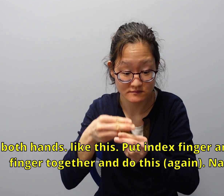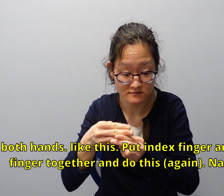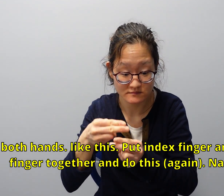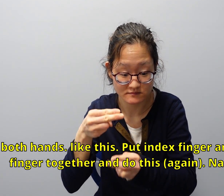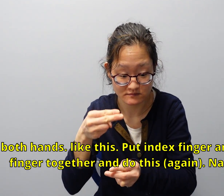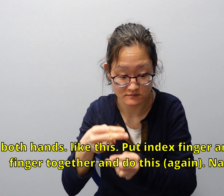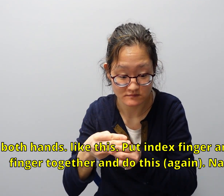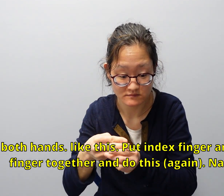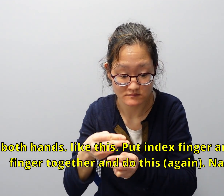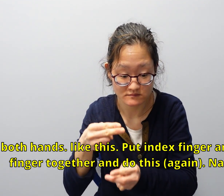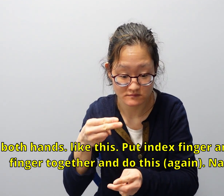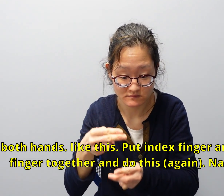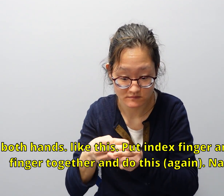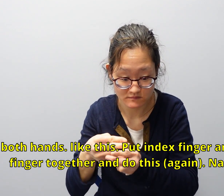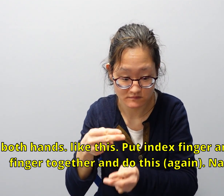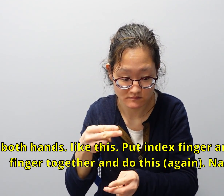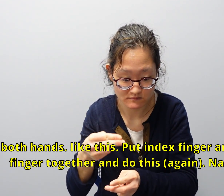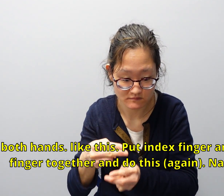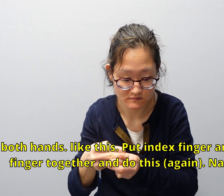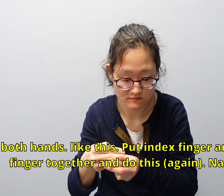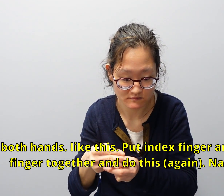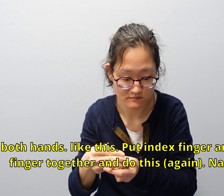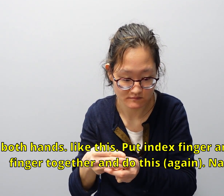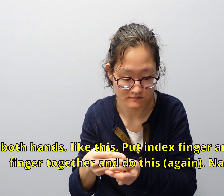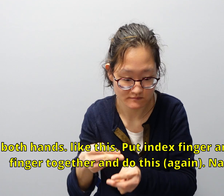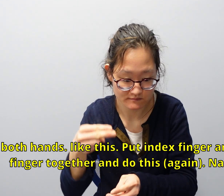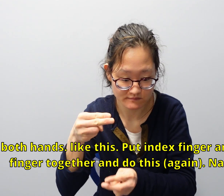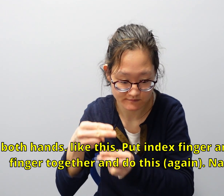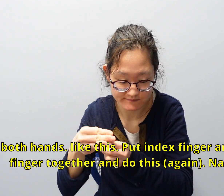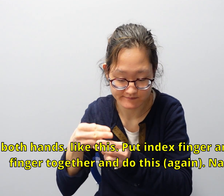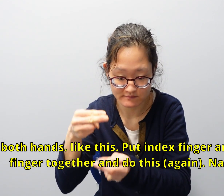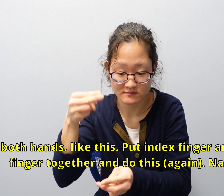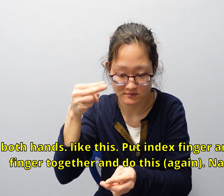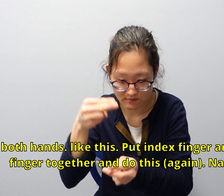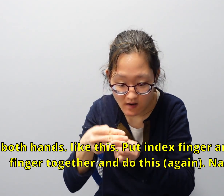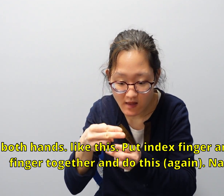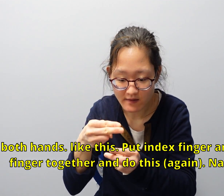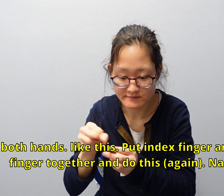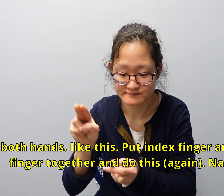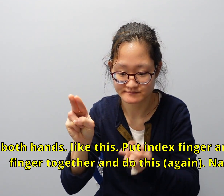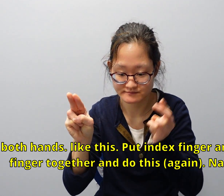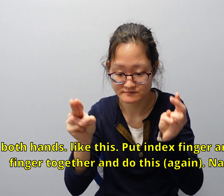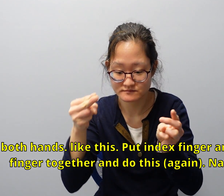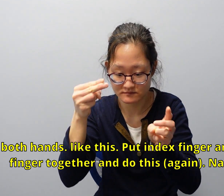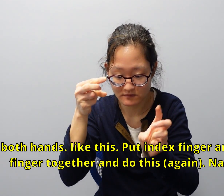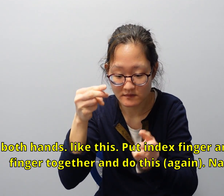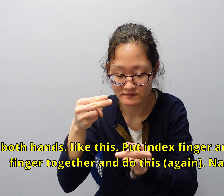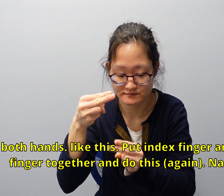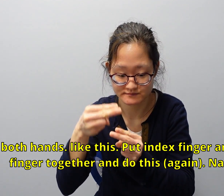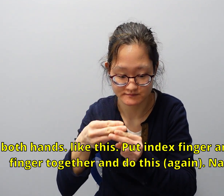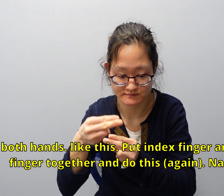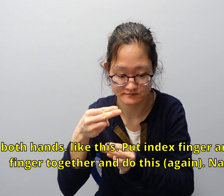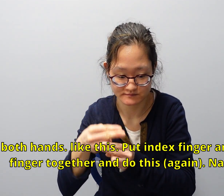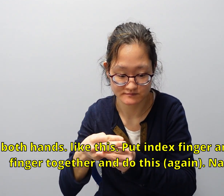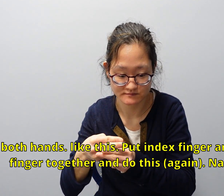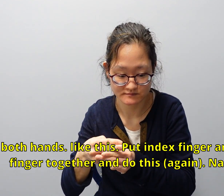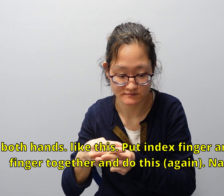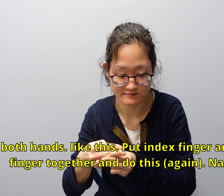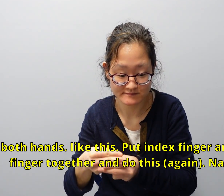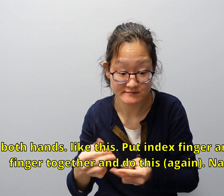finger together. Then do this, name. I'll do it again, name. Now, we